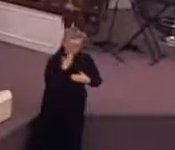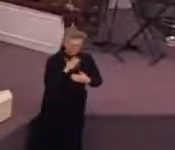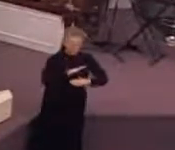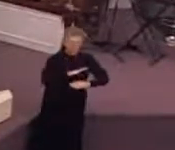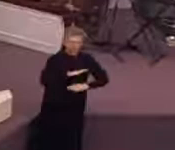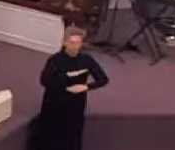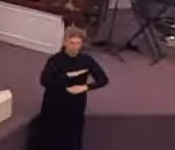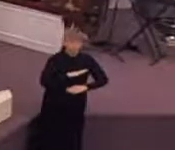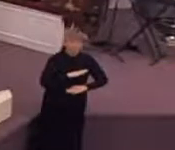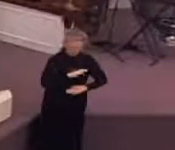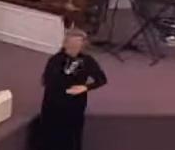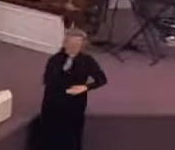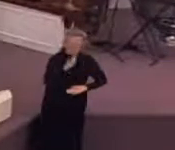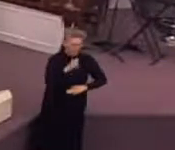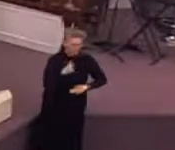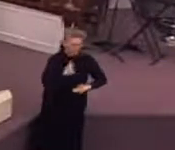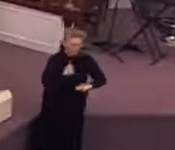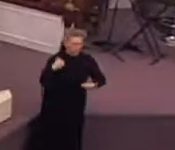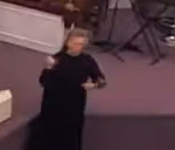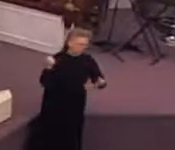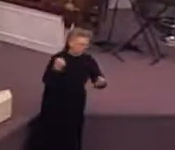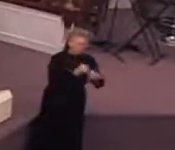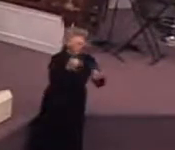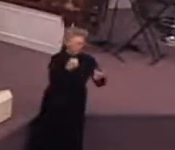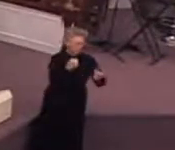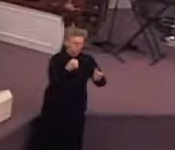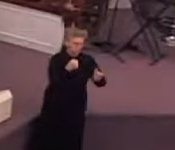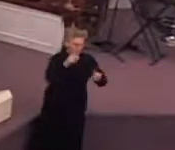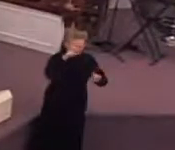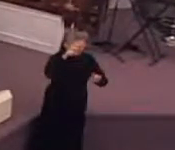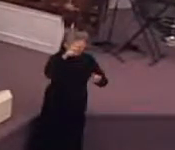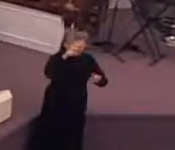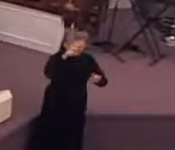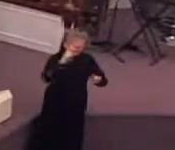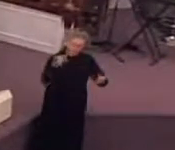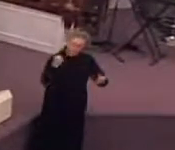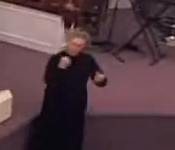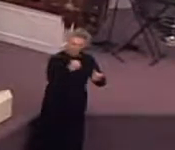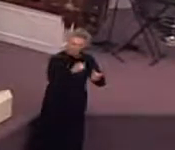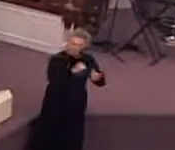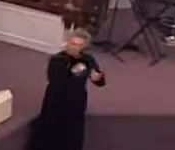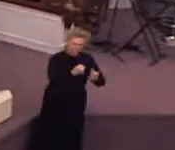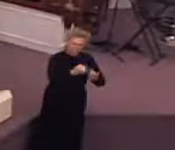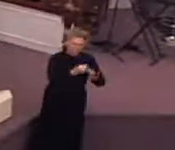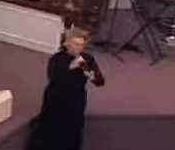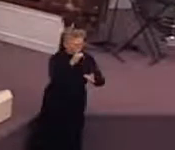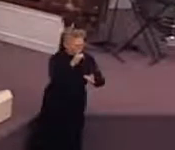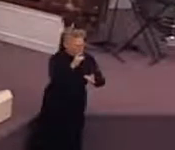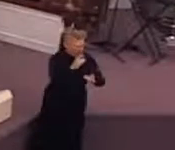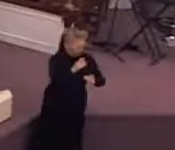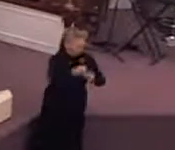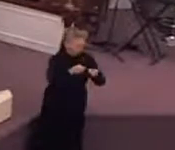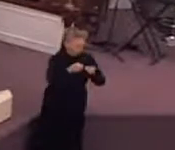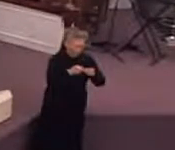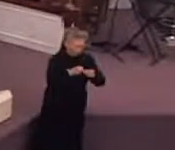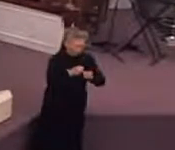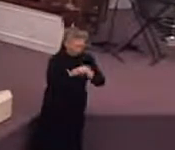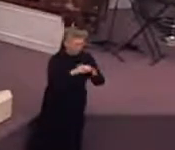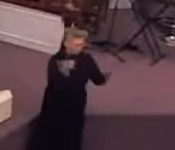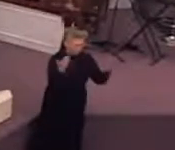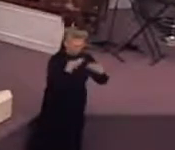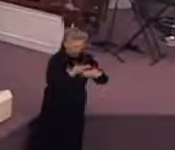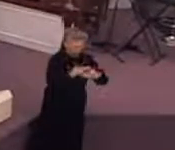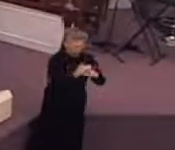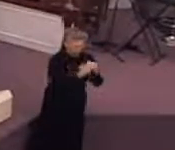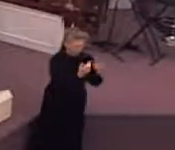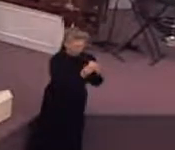launching out against these principalities, against these powers, and against these rulers of darkness of this world. Amen. That are